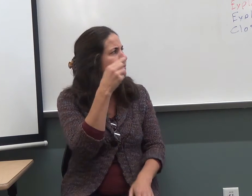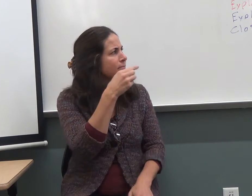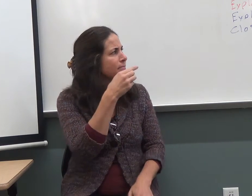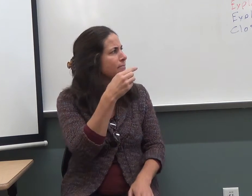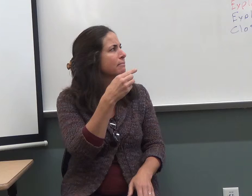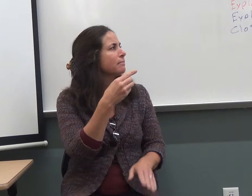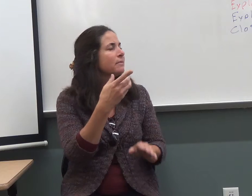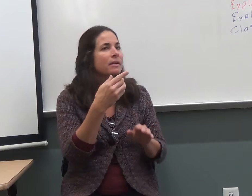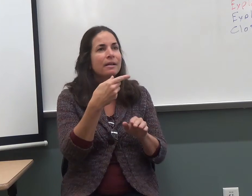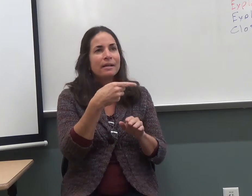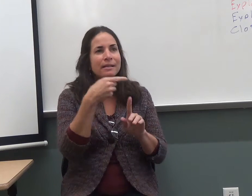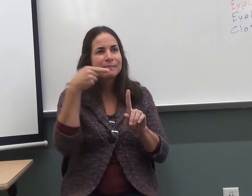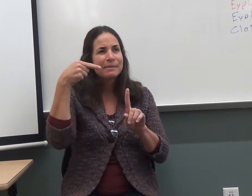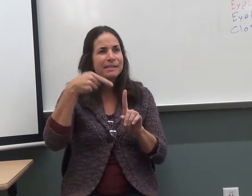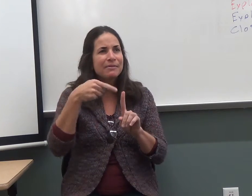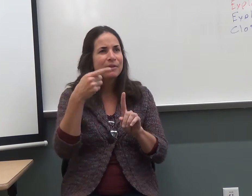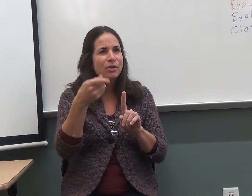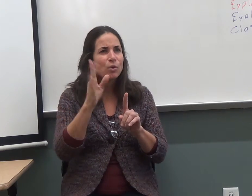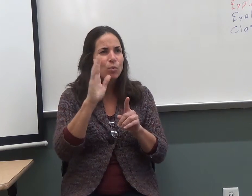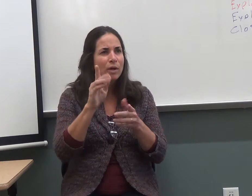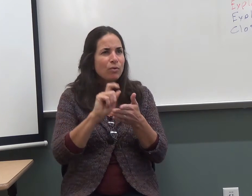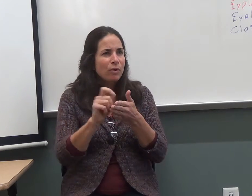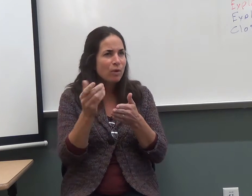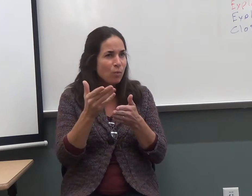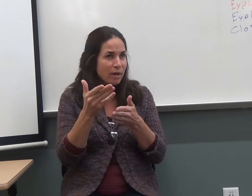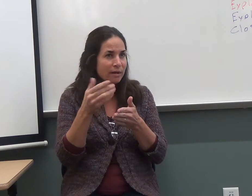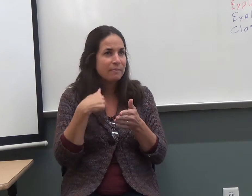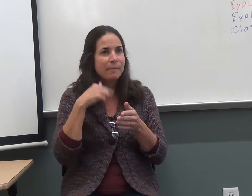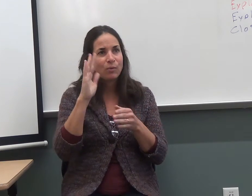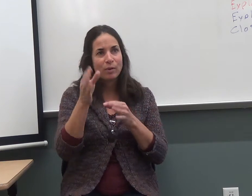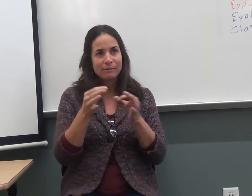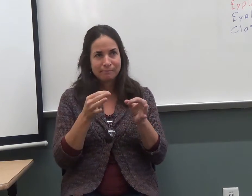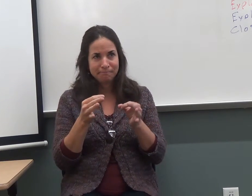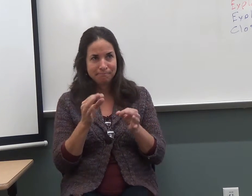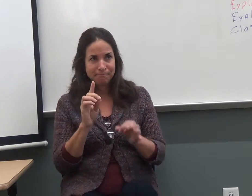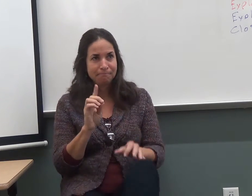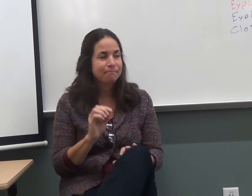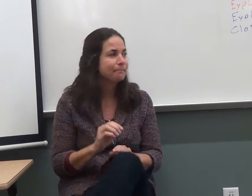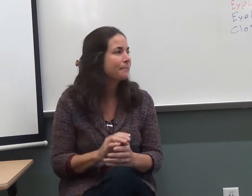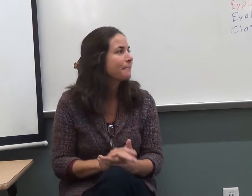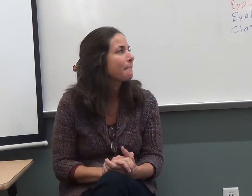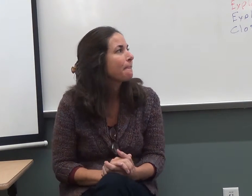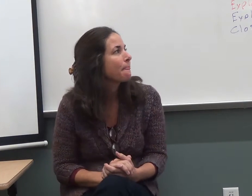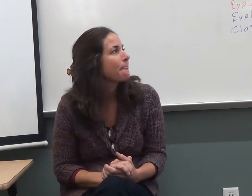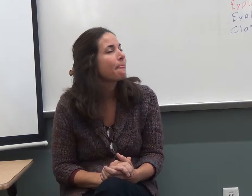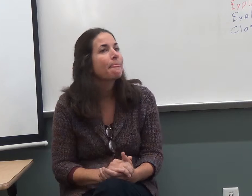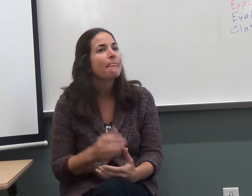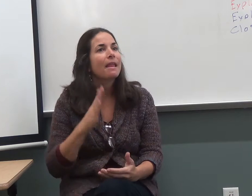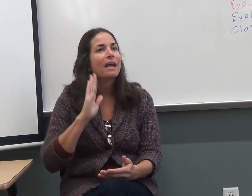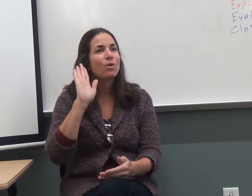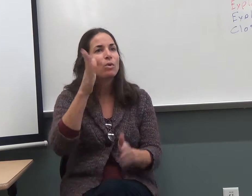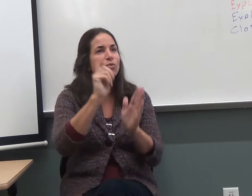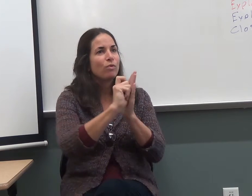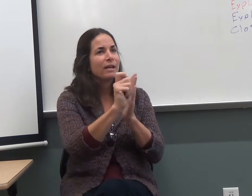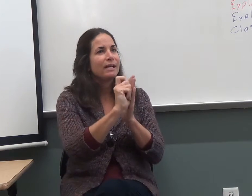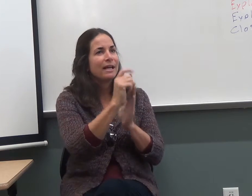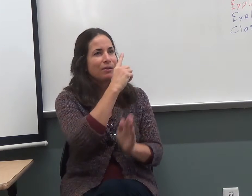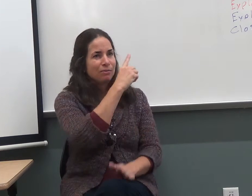it specifically that you're going to do? I'm going to ask you guys to do this, and I'm going to write it out for you because I think it'll just be easier on a piece